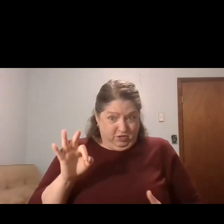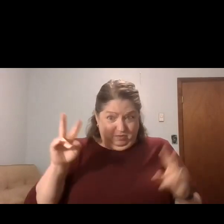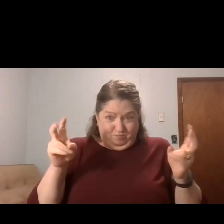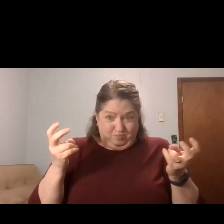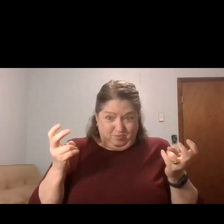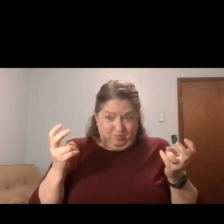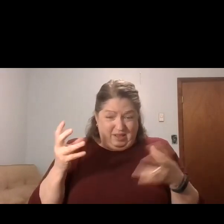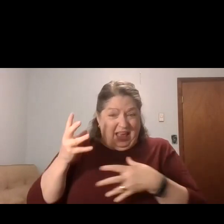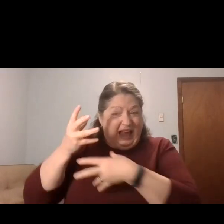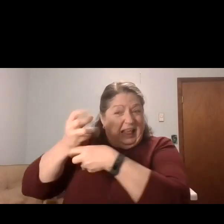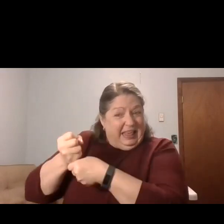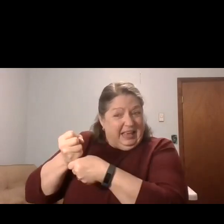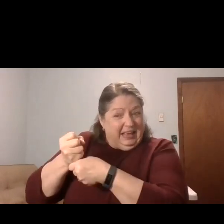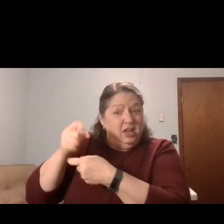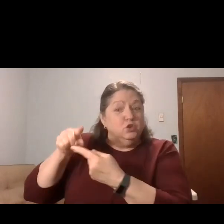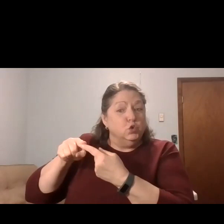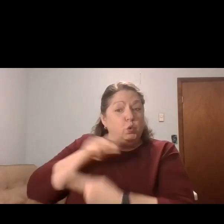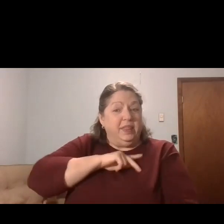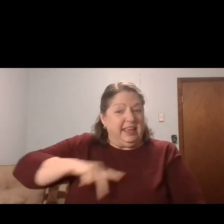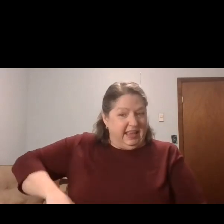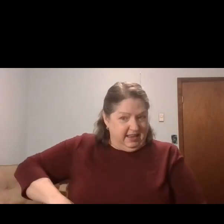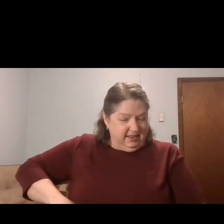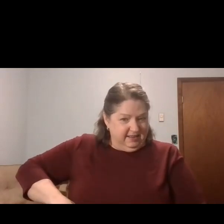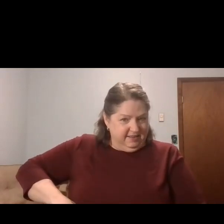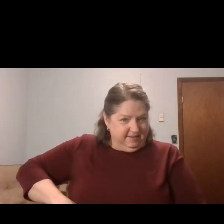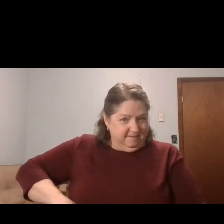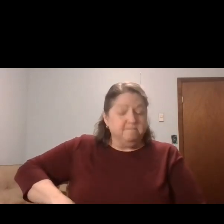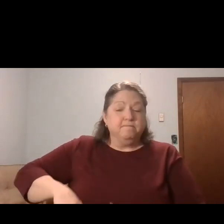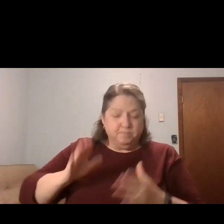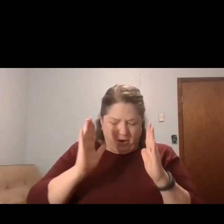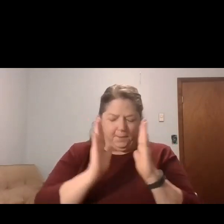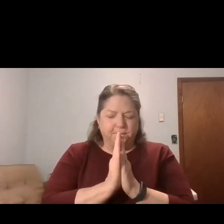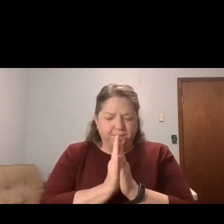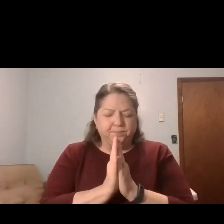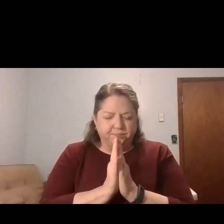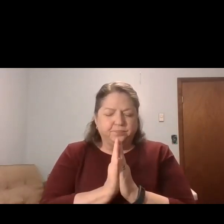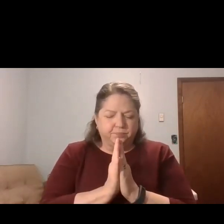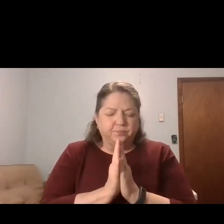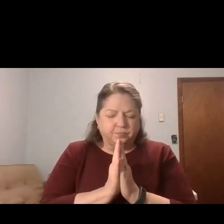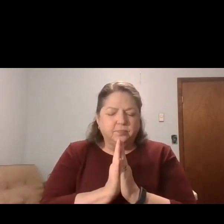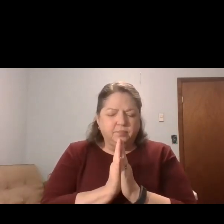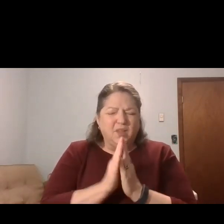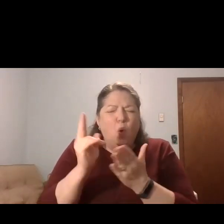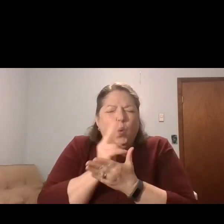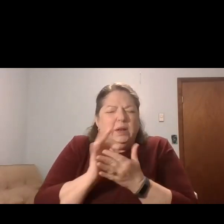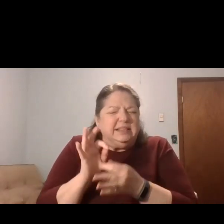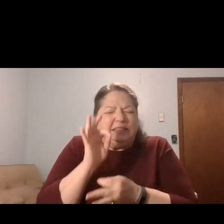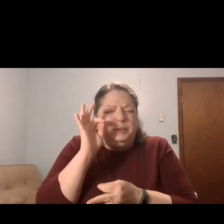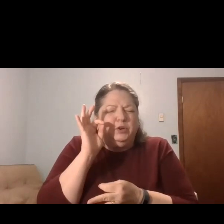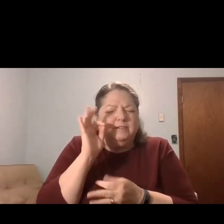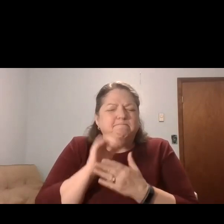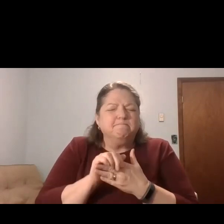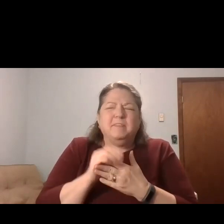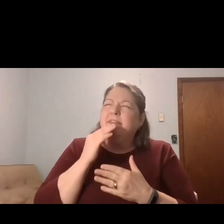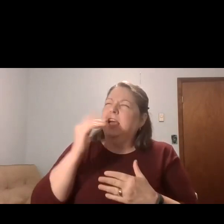Cling to the King. Cling to the King. Let's pray together. Holy Spirit, we thank you for your grace.